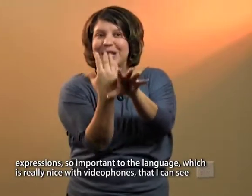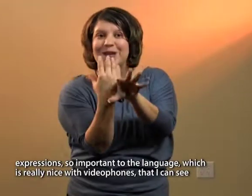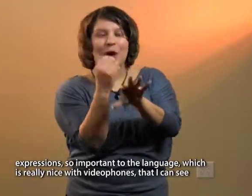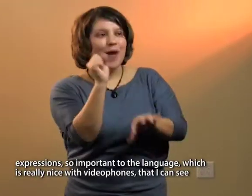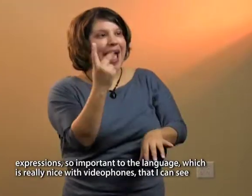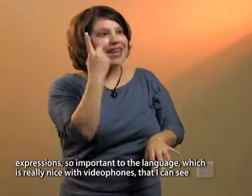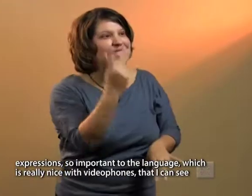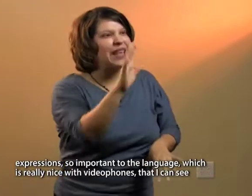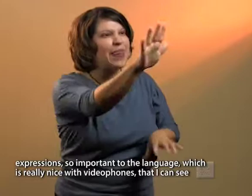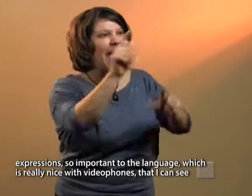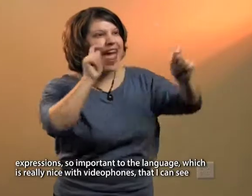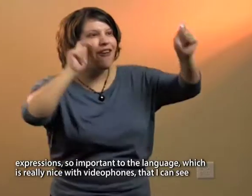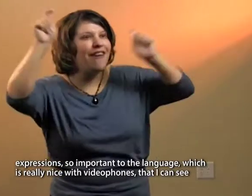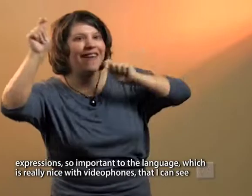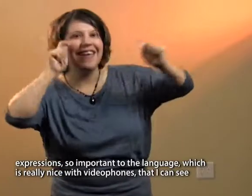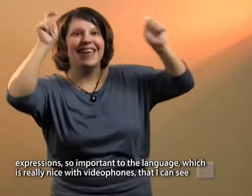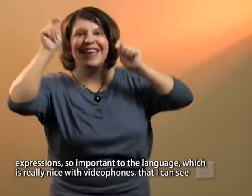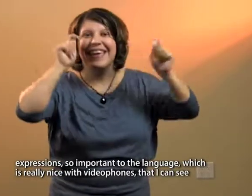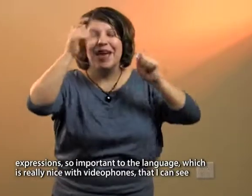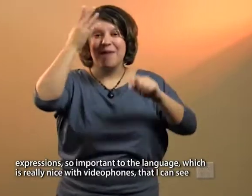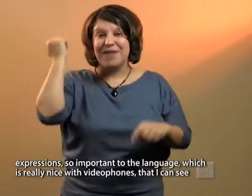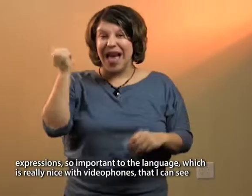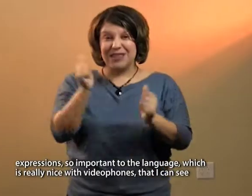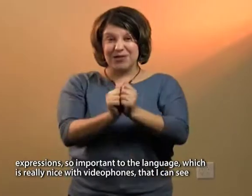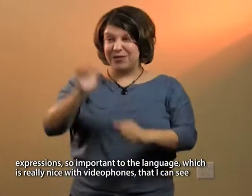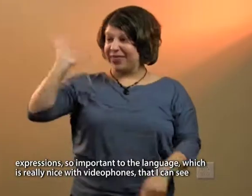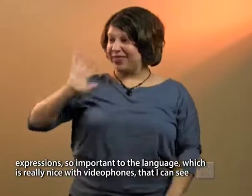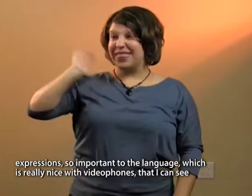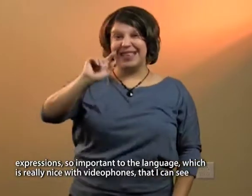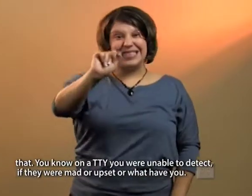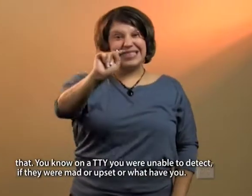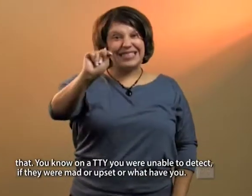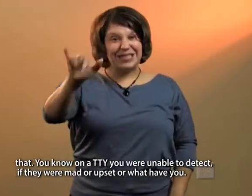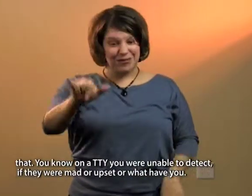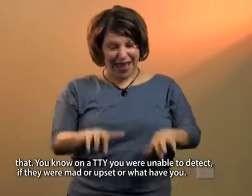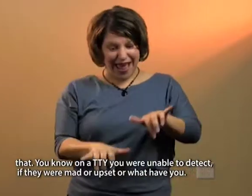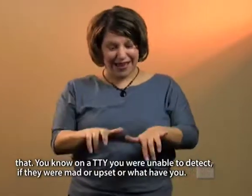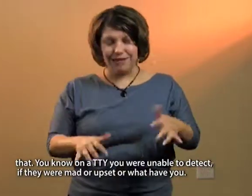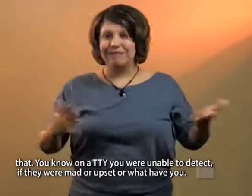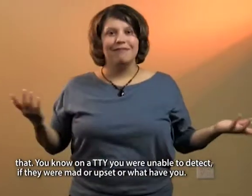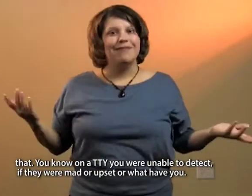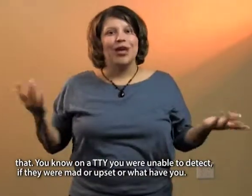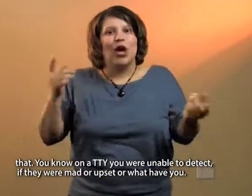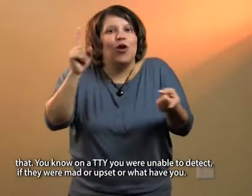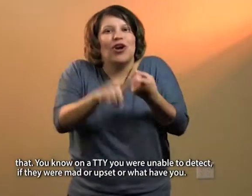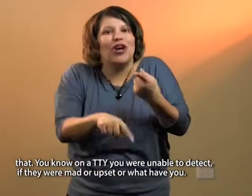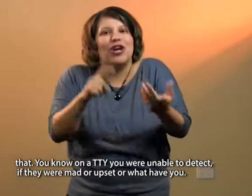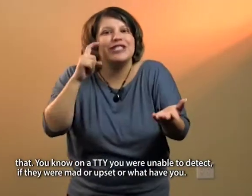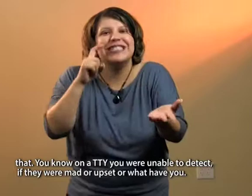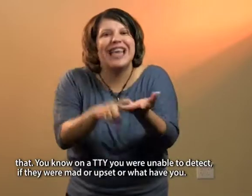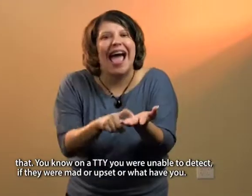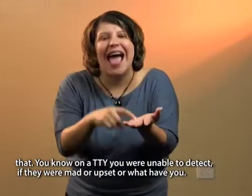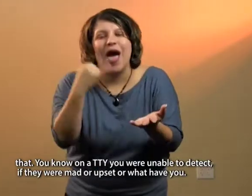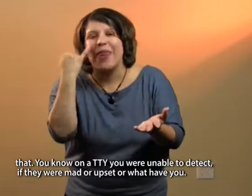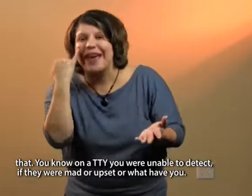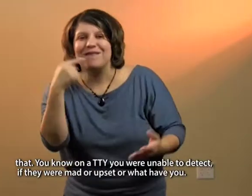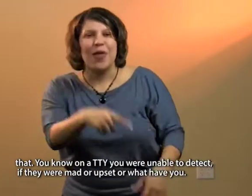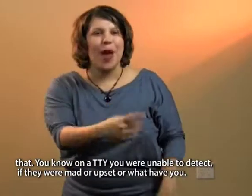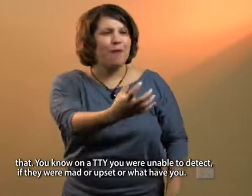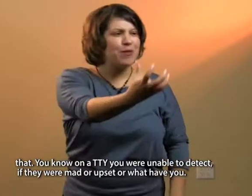to the language which is really nice with video phones that i can see that you know on the tty you were unable to